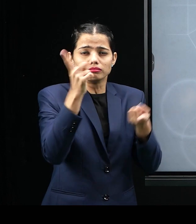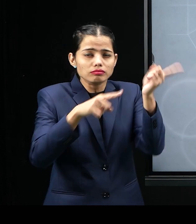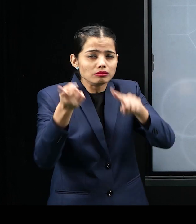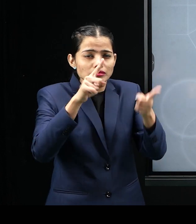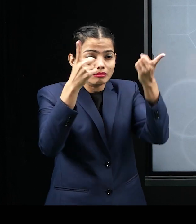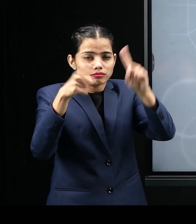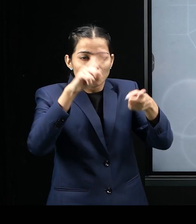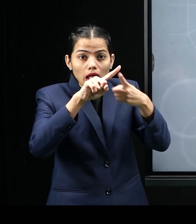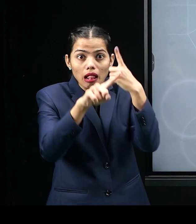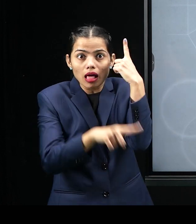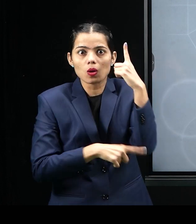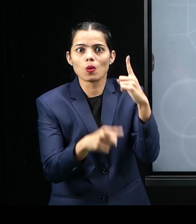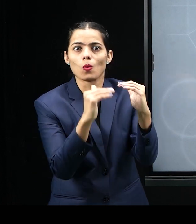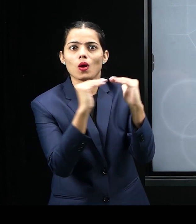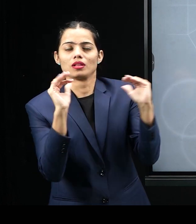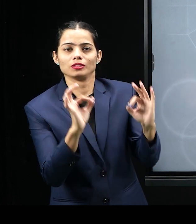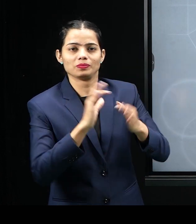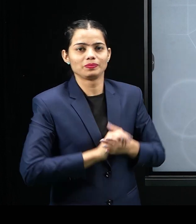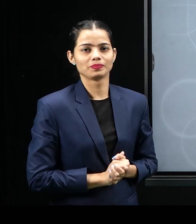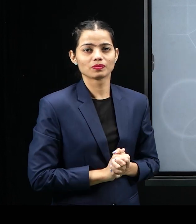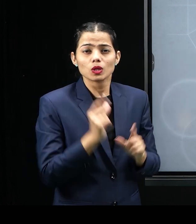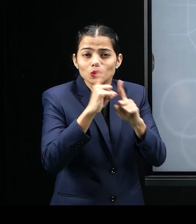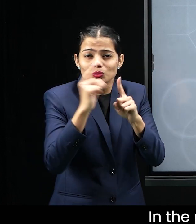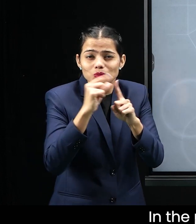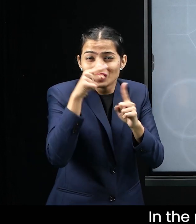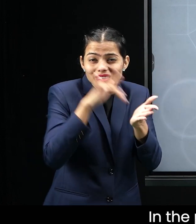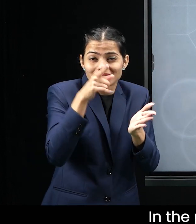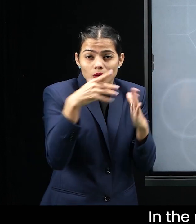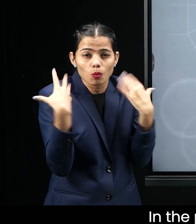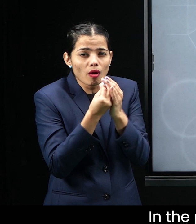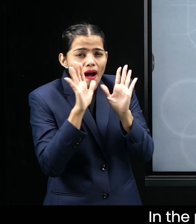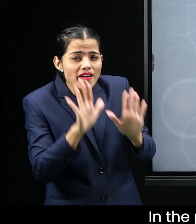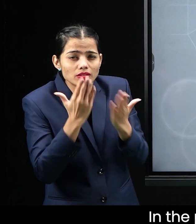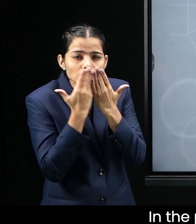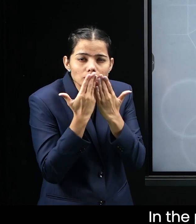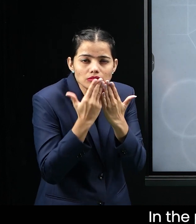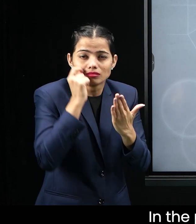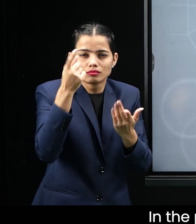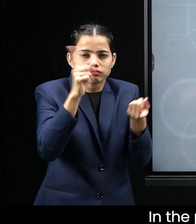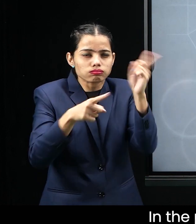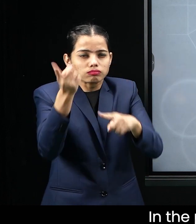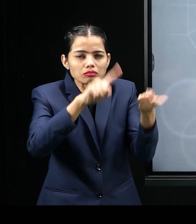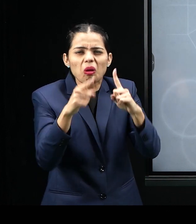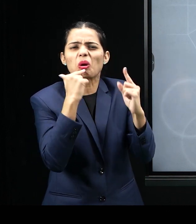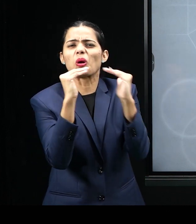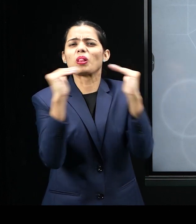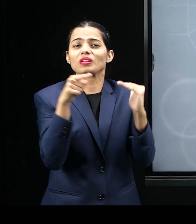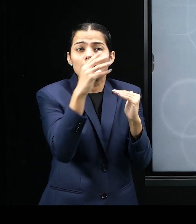Euclid's division algorithm. In the previous section, we have studied Euclid's